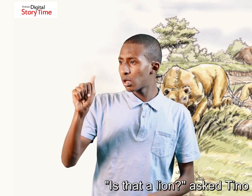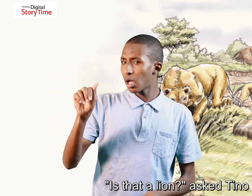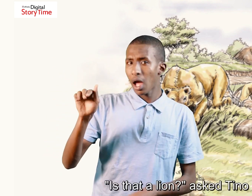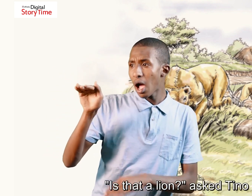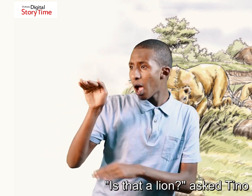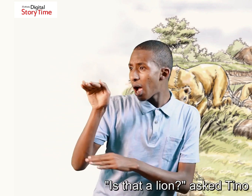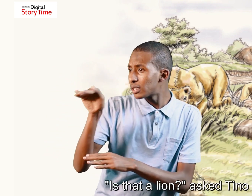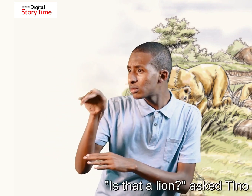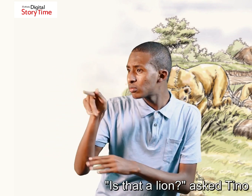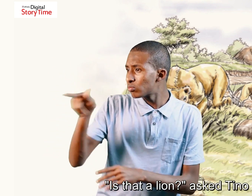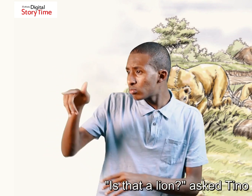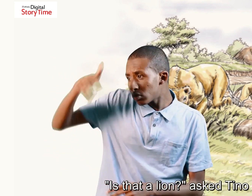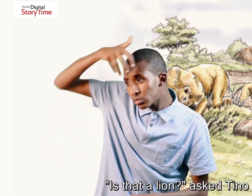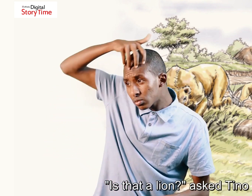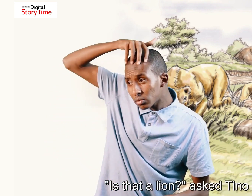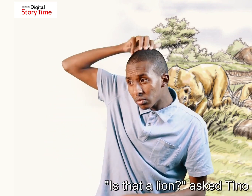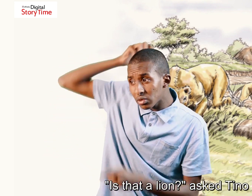"Is that a lion?" asked Tino.